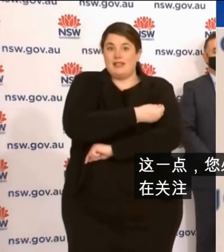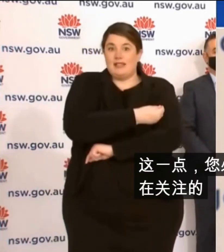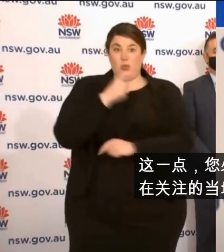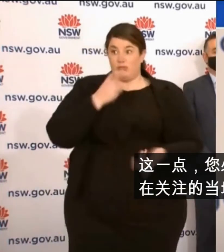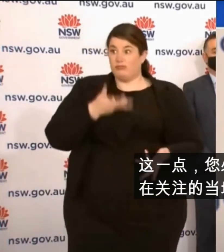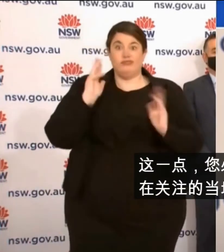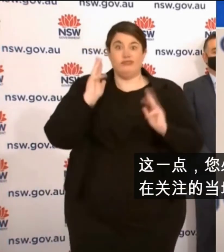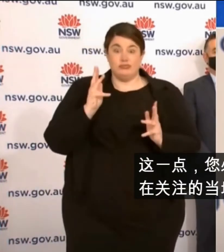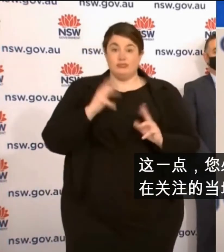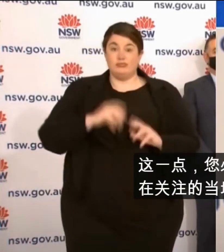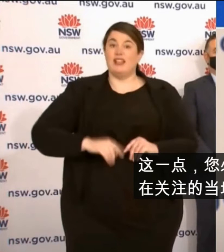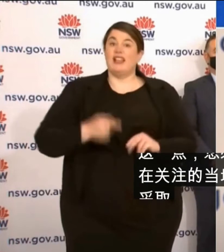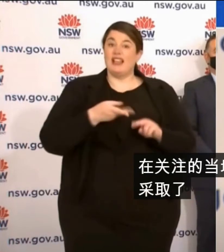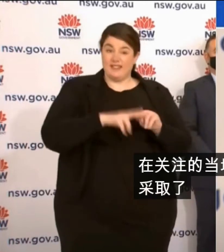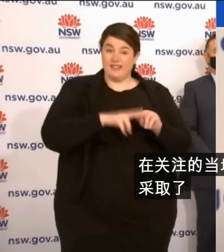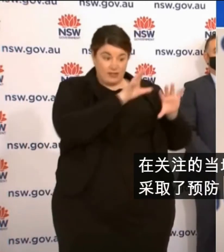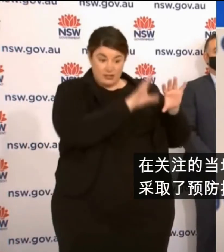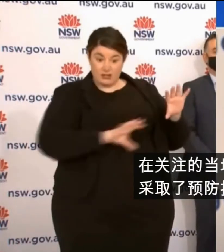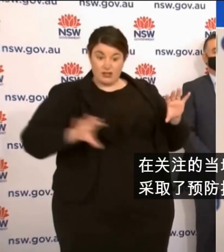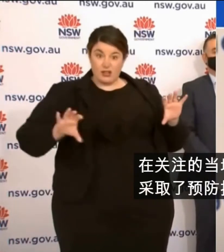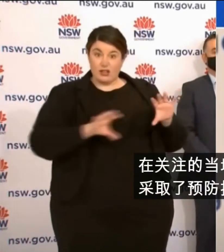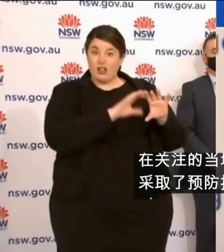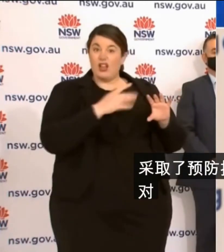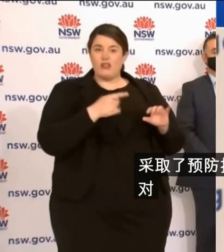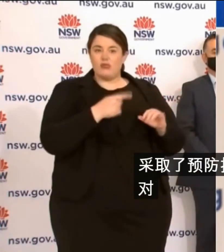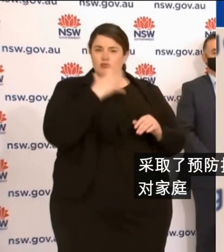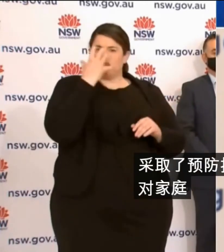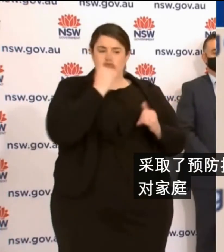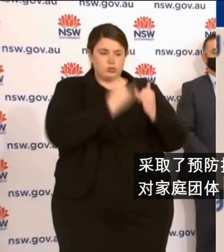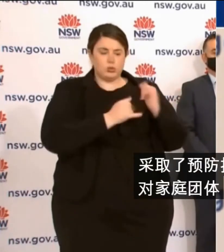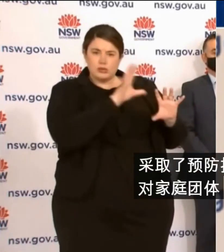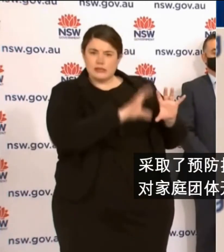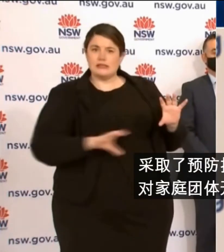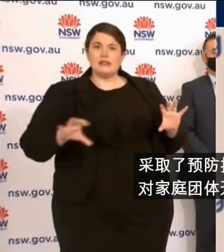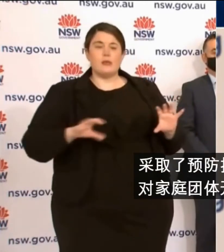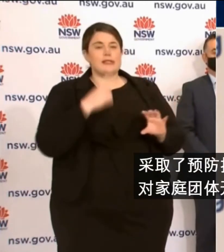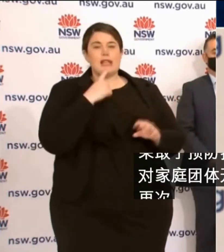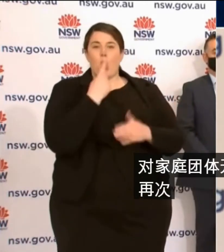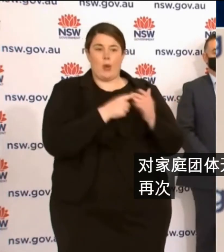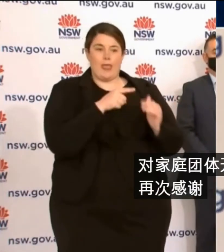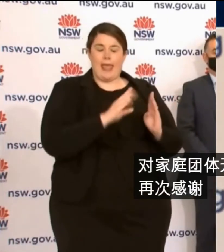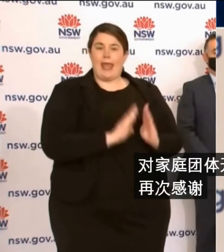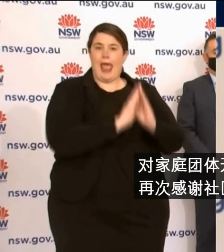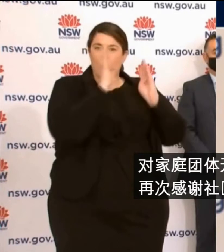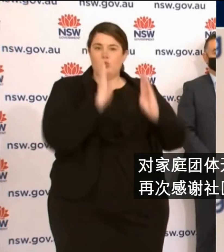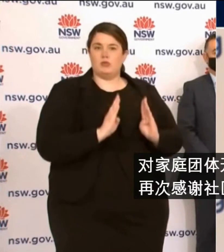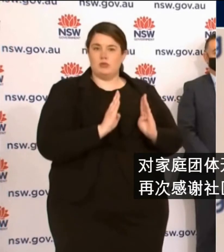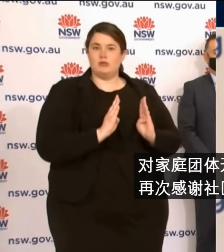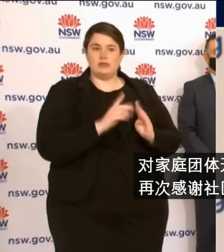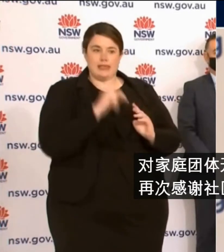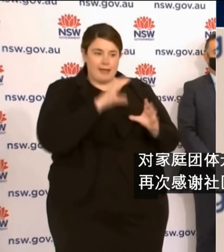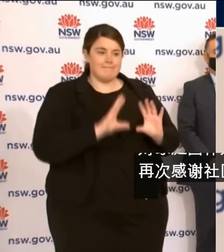in the local areas of concern, we've taken the precaution that it is just open to the household group. And again, it's a thank you to the